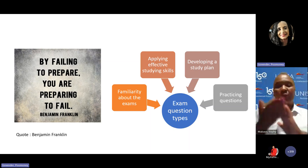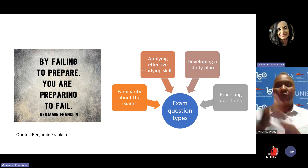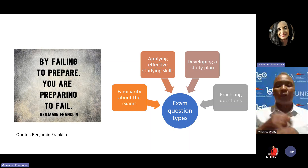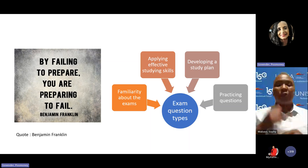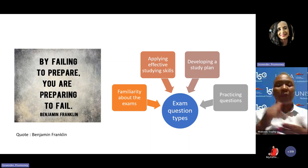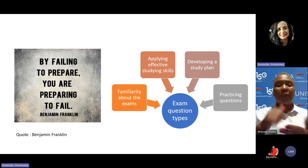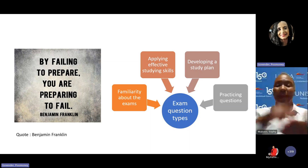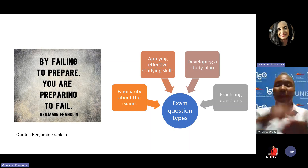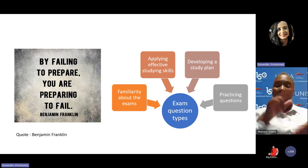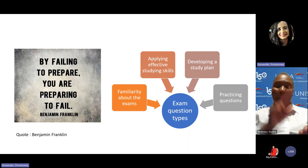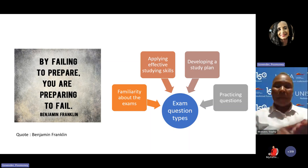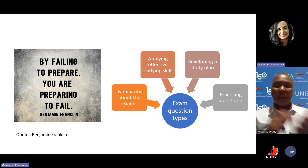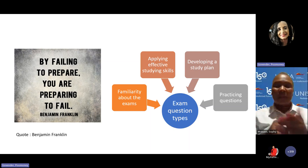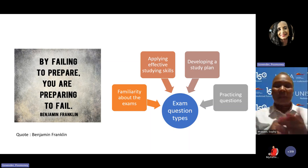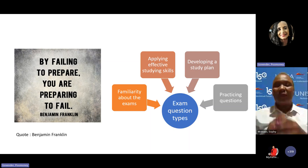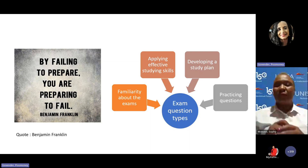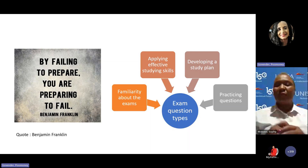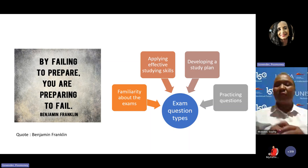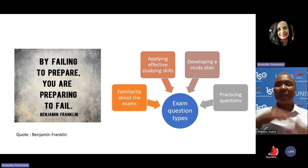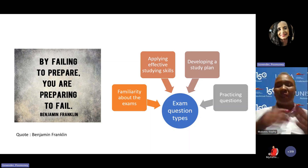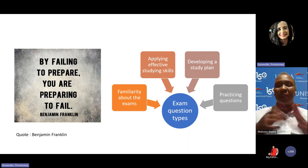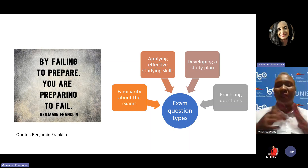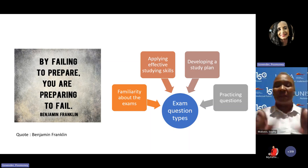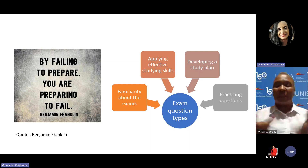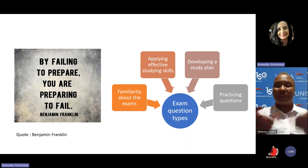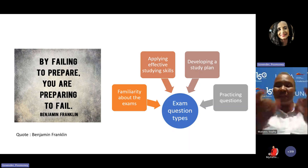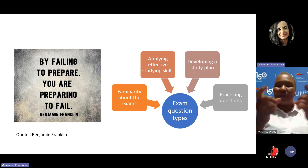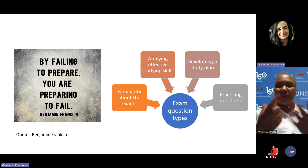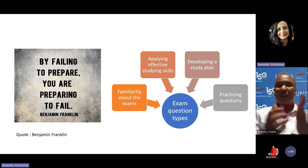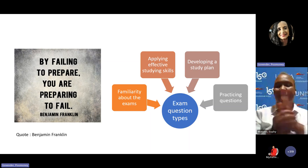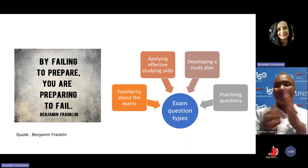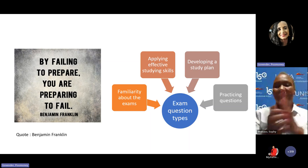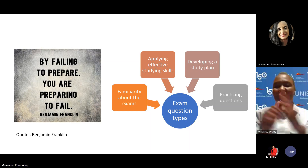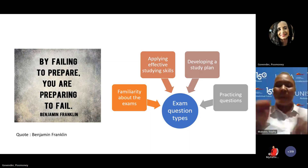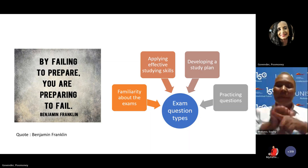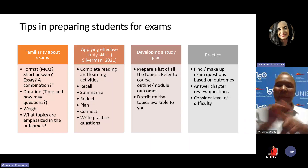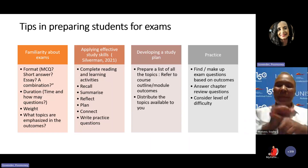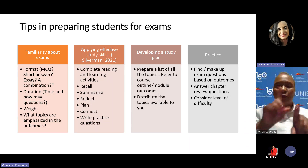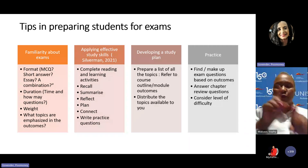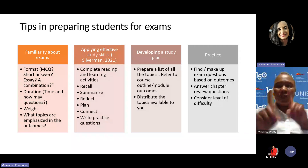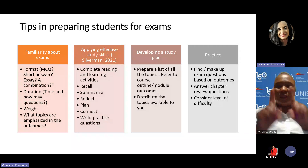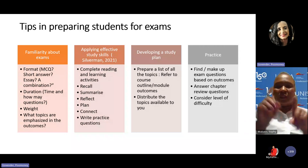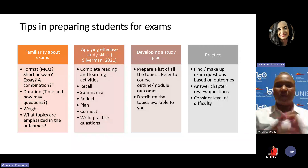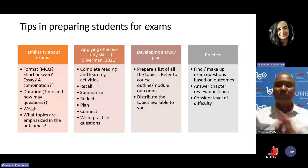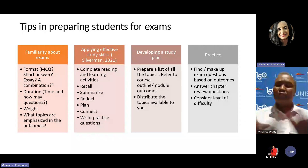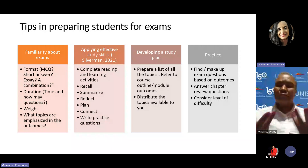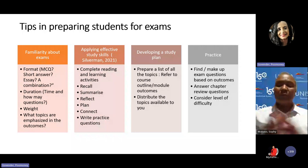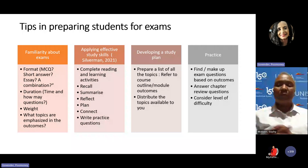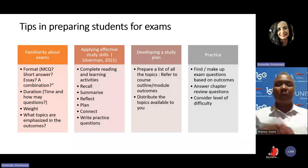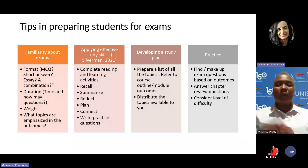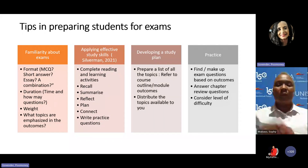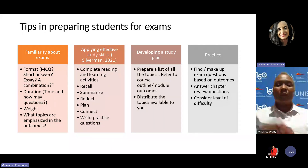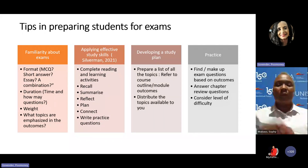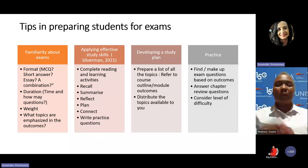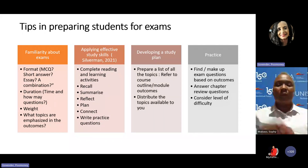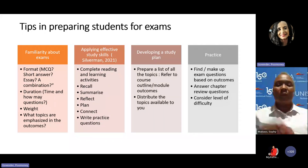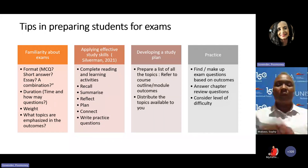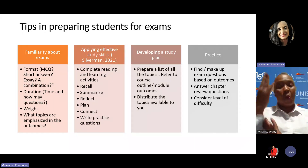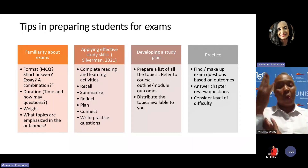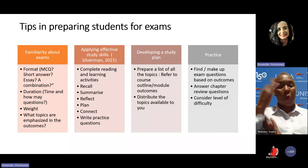effective studying skills, develop a study plan, and then practice questions. So familiarity about